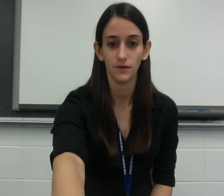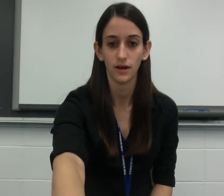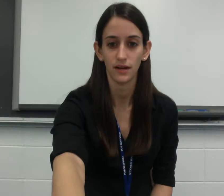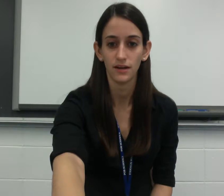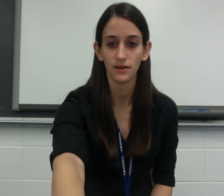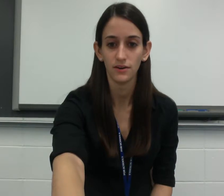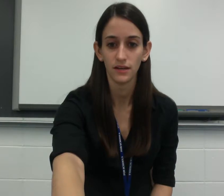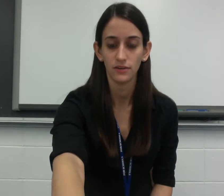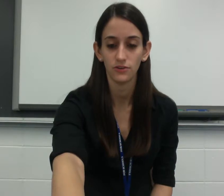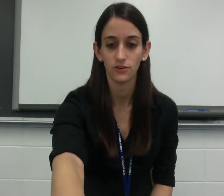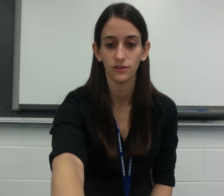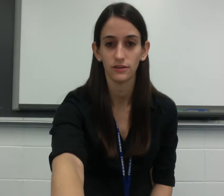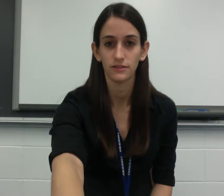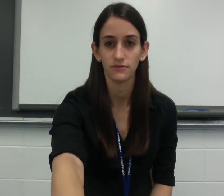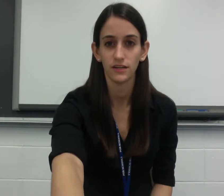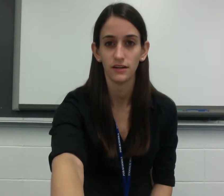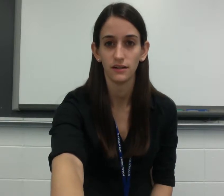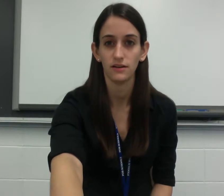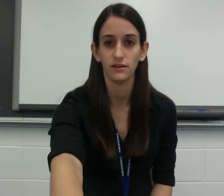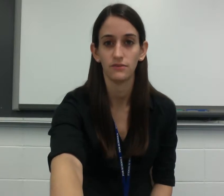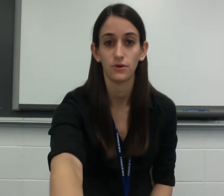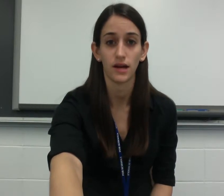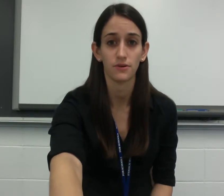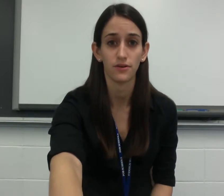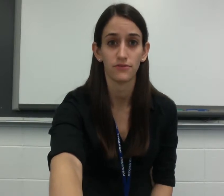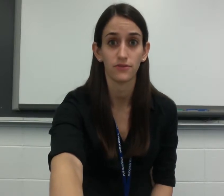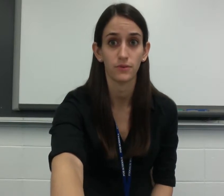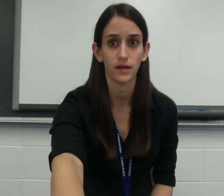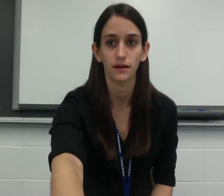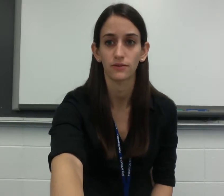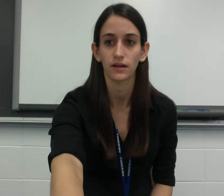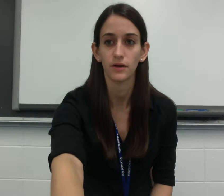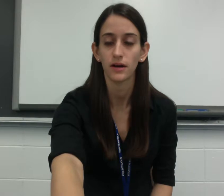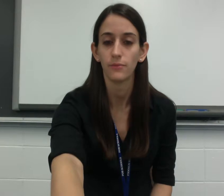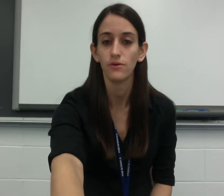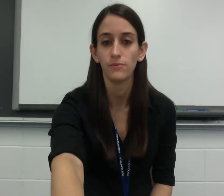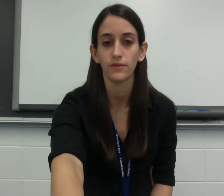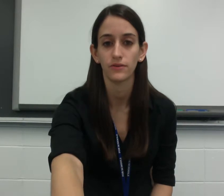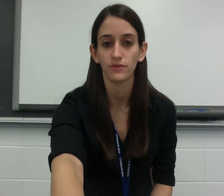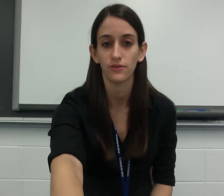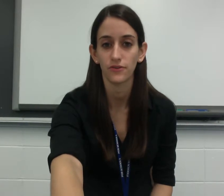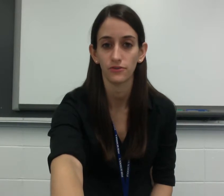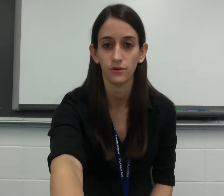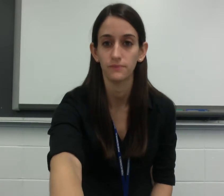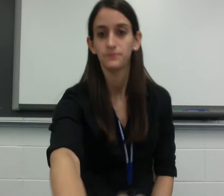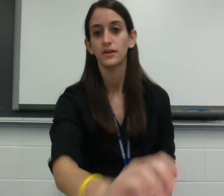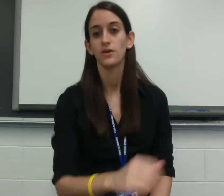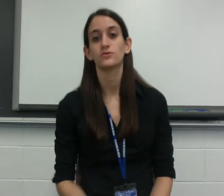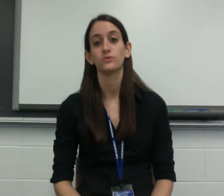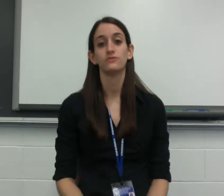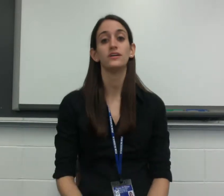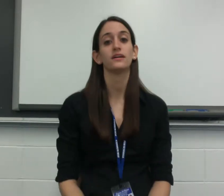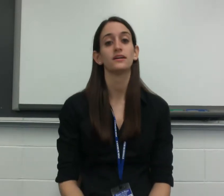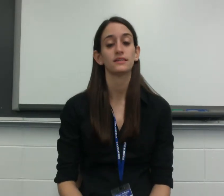Okay, here is your Devia vocabulary for the beginning. There's going to be a couple, but this is the first one. So Devia is